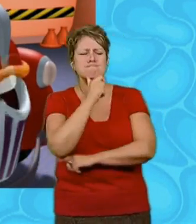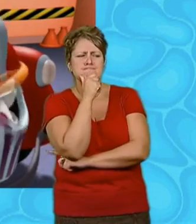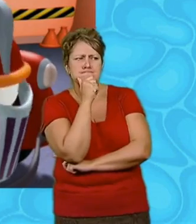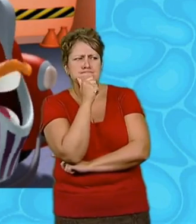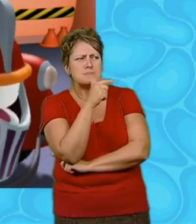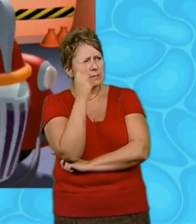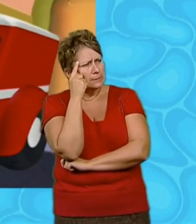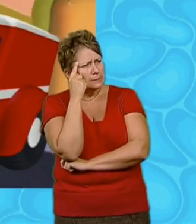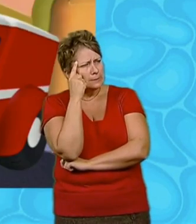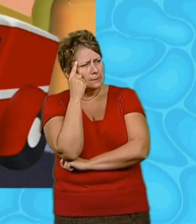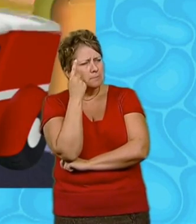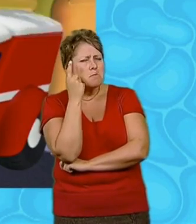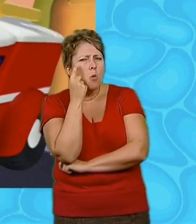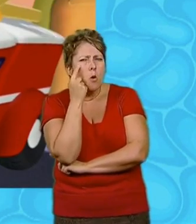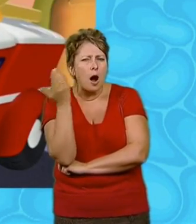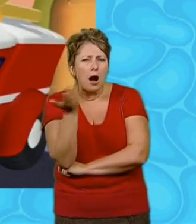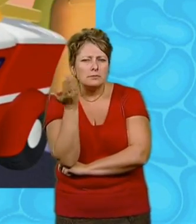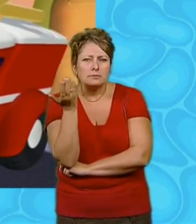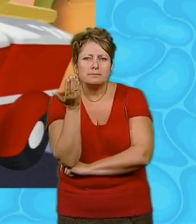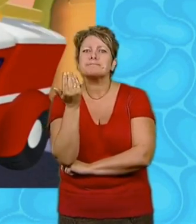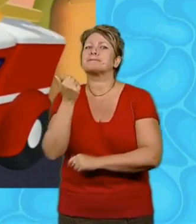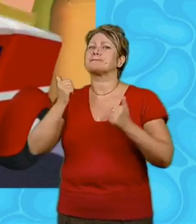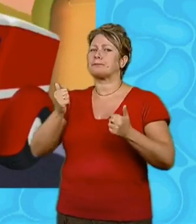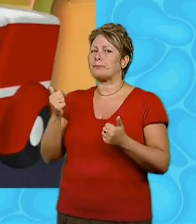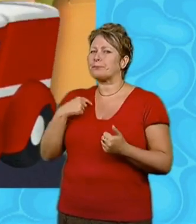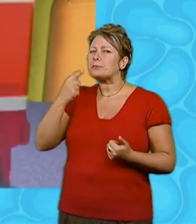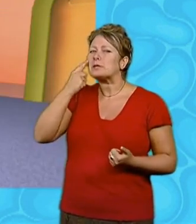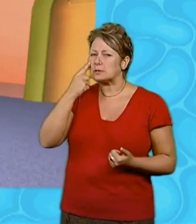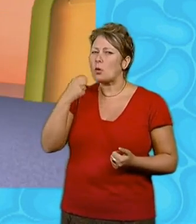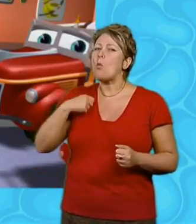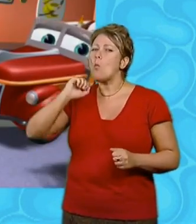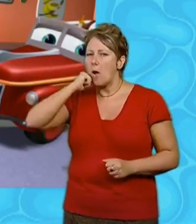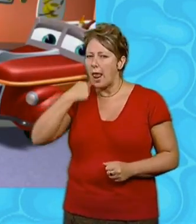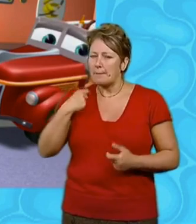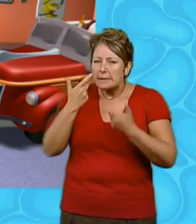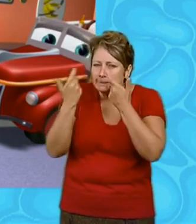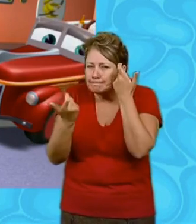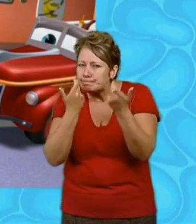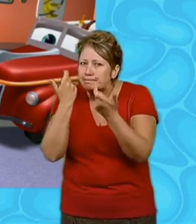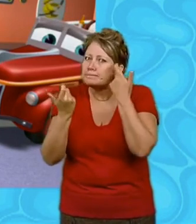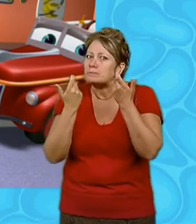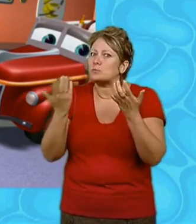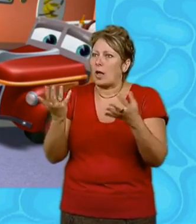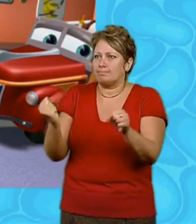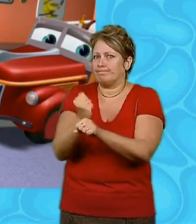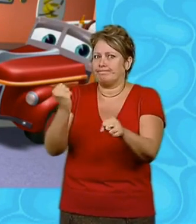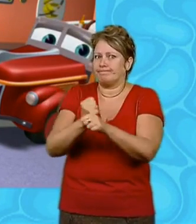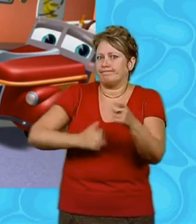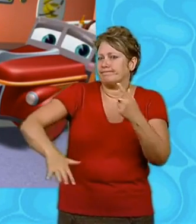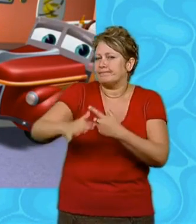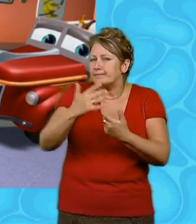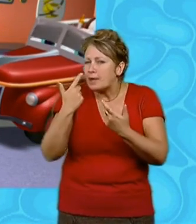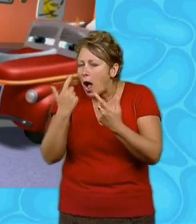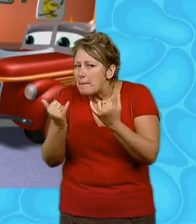You should see where they lead. Thanks, Captain Parker. That's just what I'm going to do. I'm going to the construction site to look for